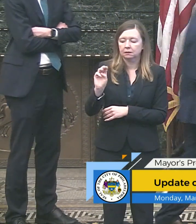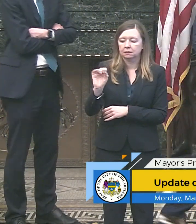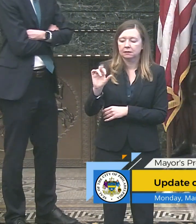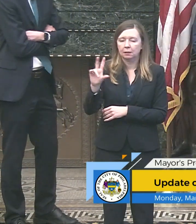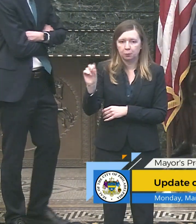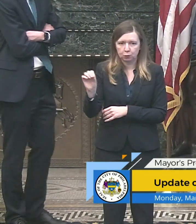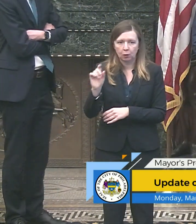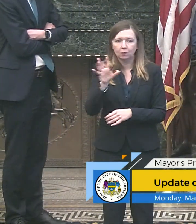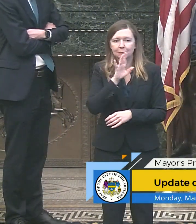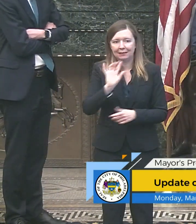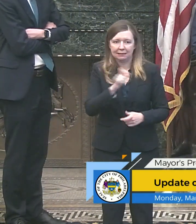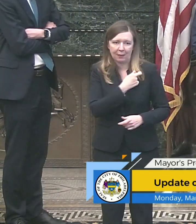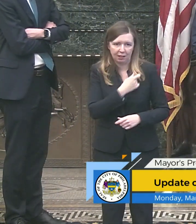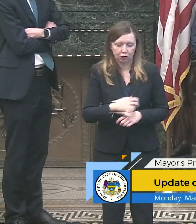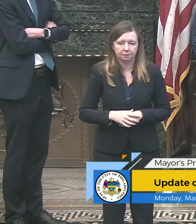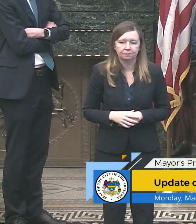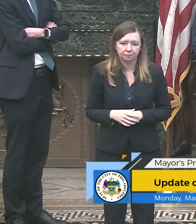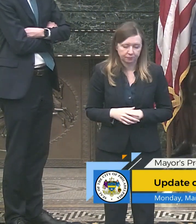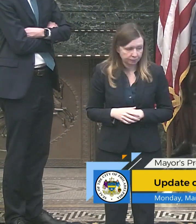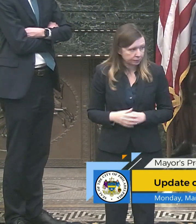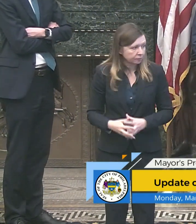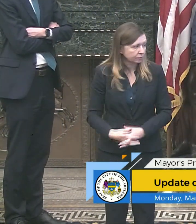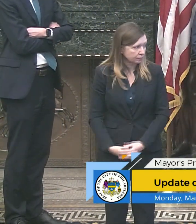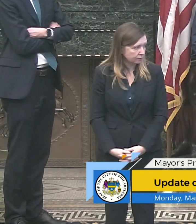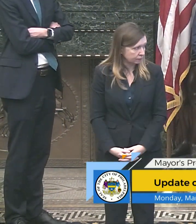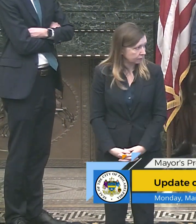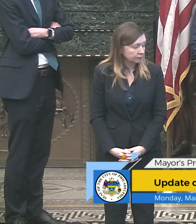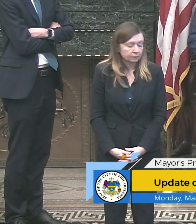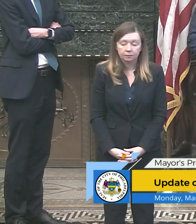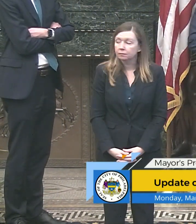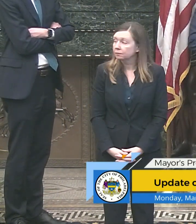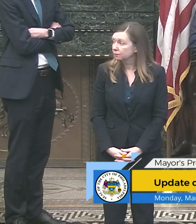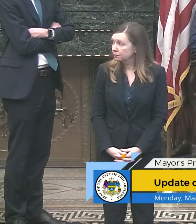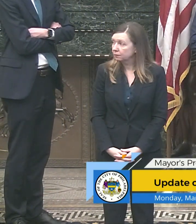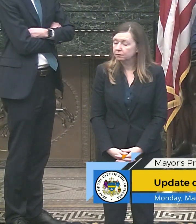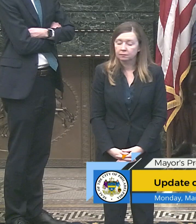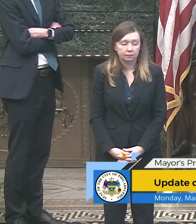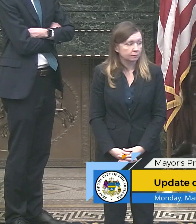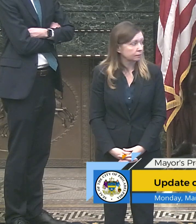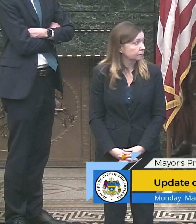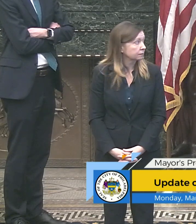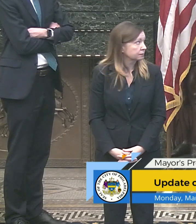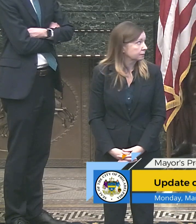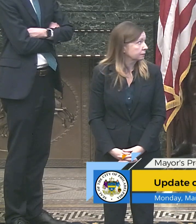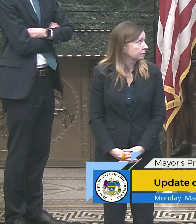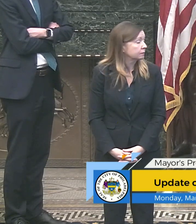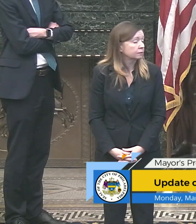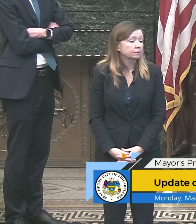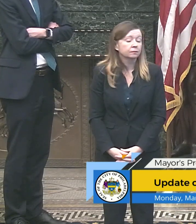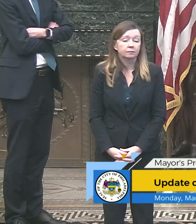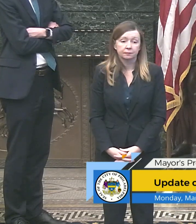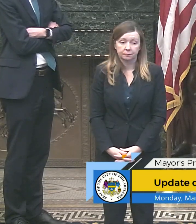Hola, muy buenas tardes. No sé si le puedo hacer la pregunta a Armando para ver si él puede traducir.